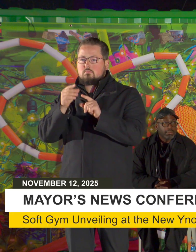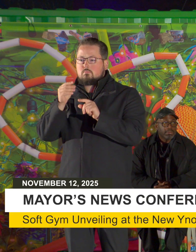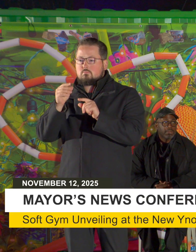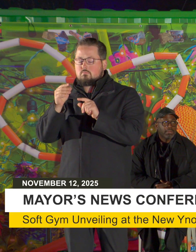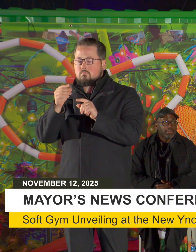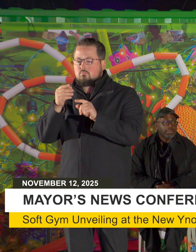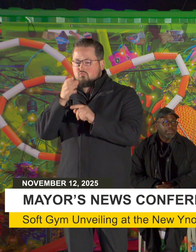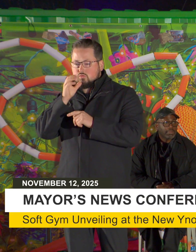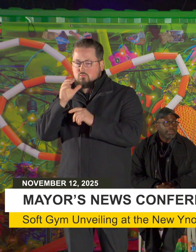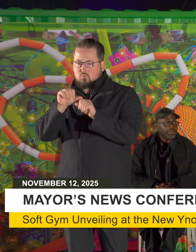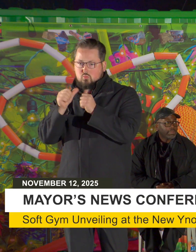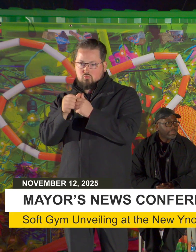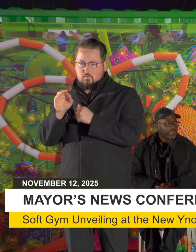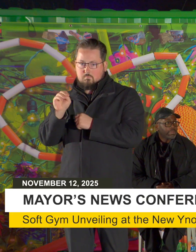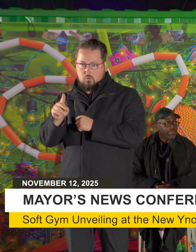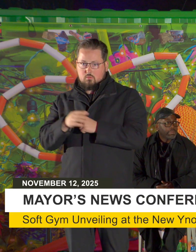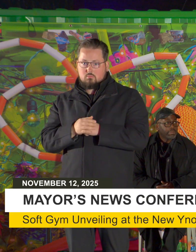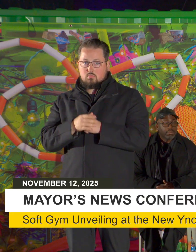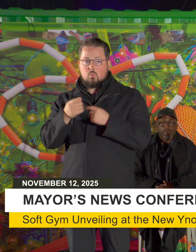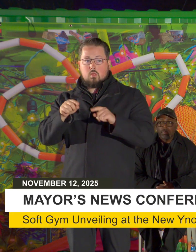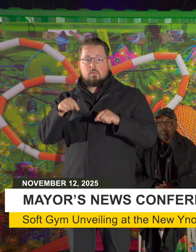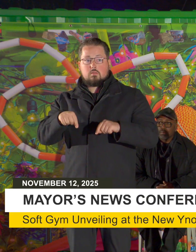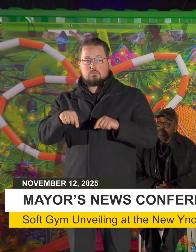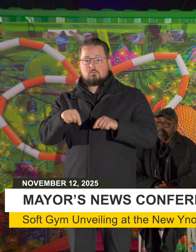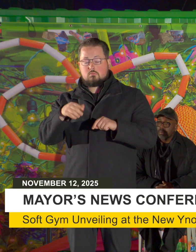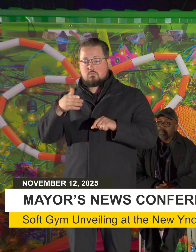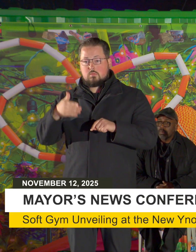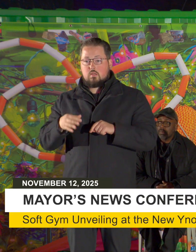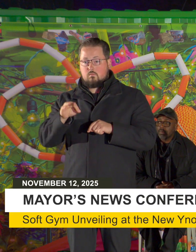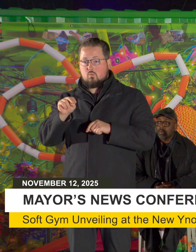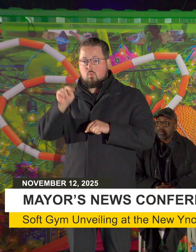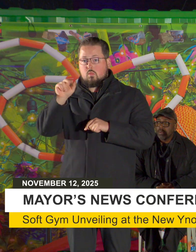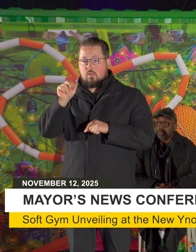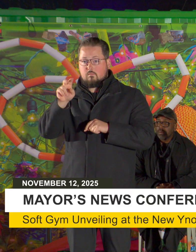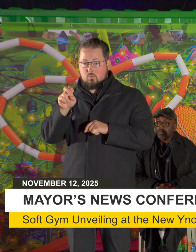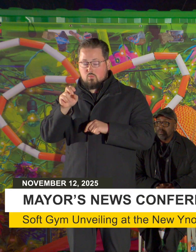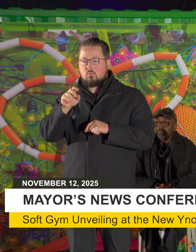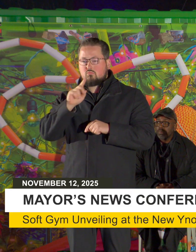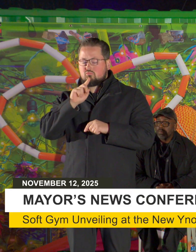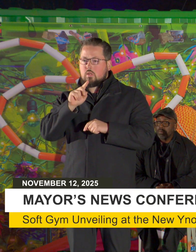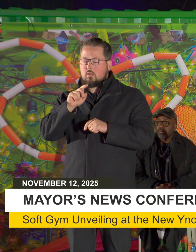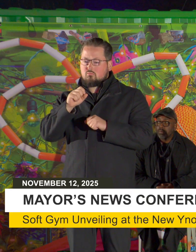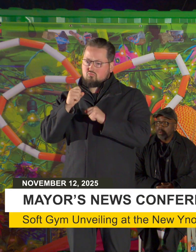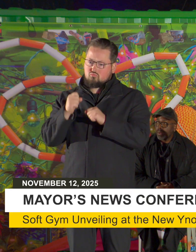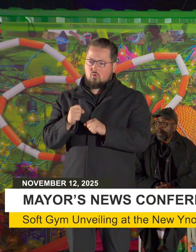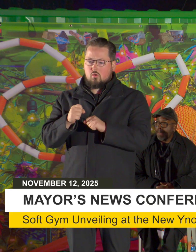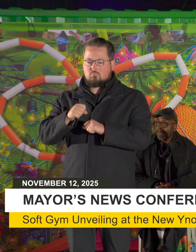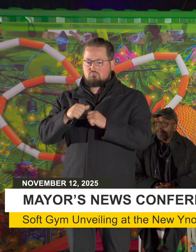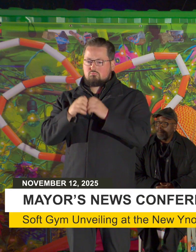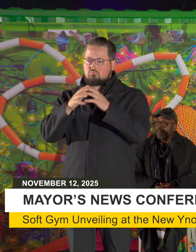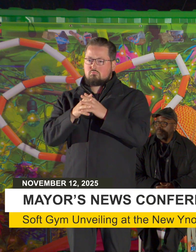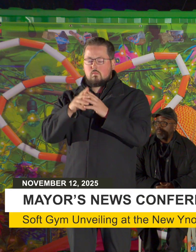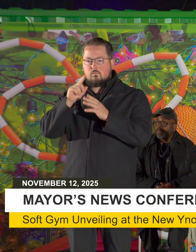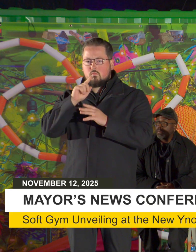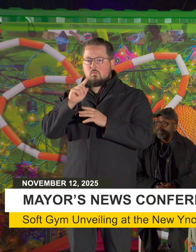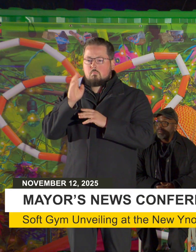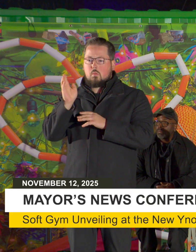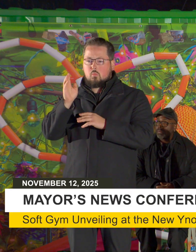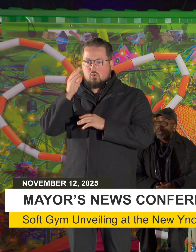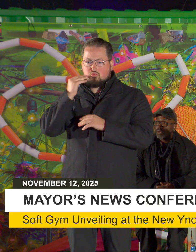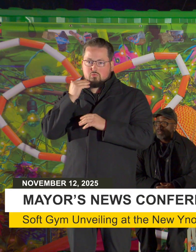Maryland, when this stretch of North Avenue served as the anchor for Baltimore's Koreatown. Then